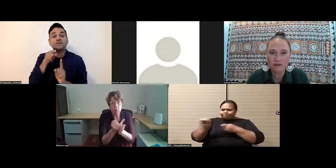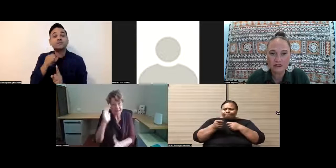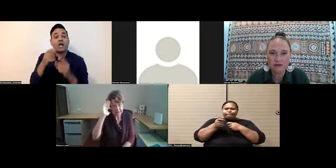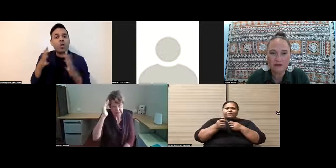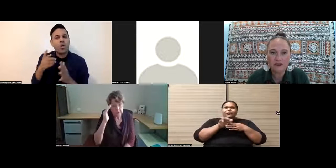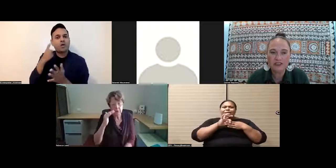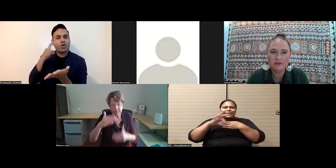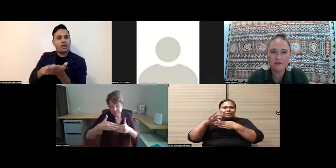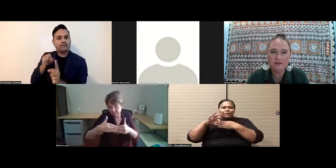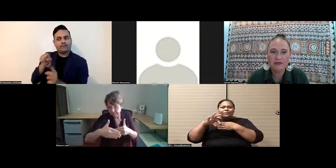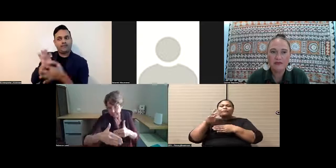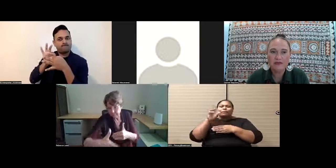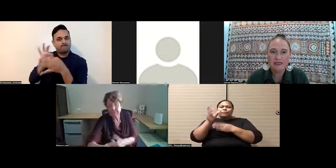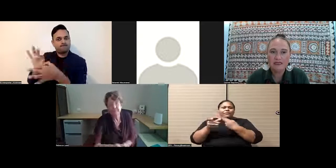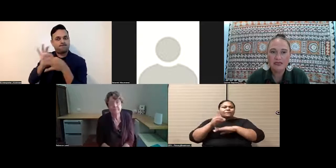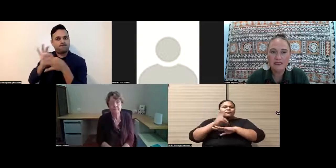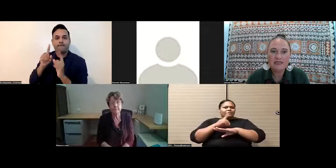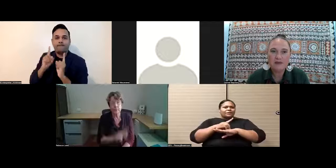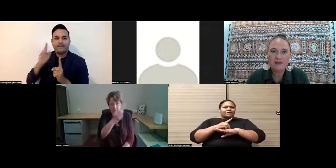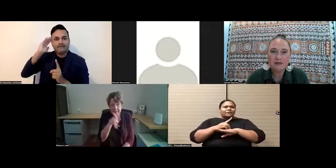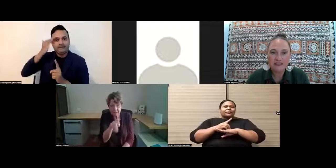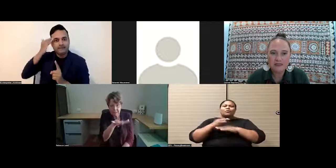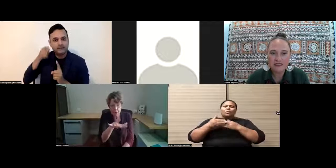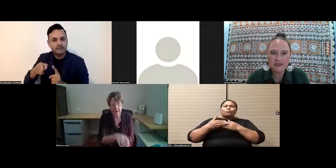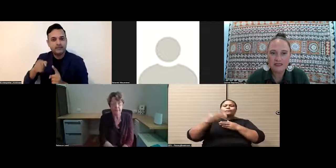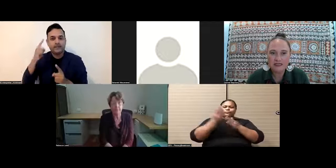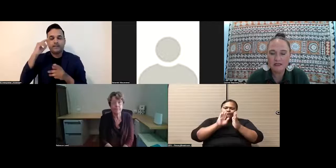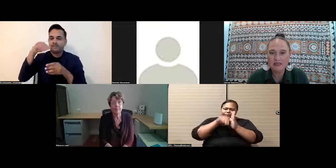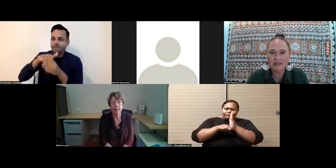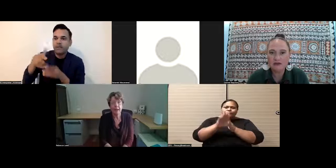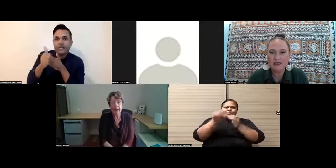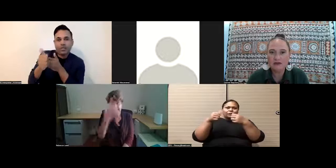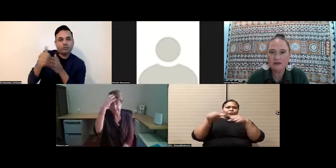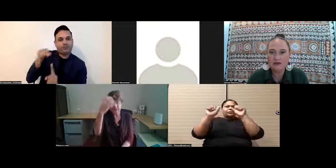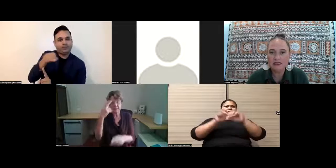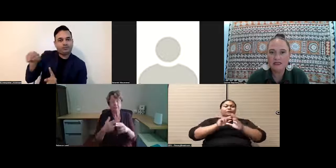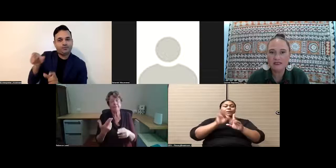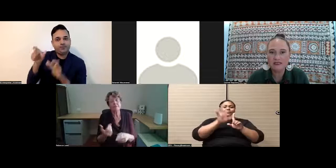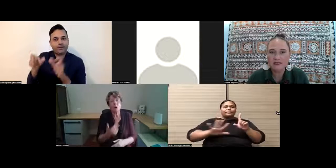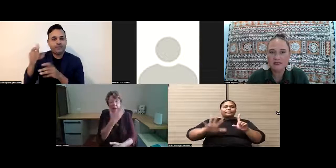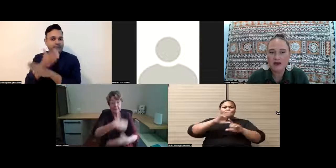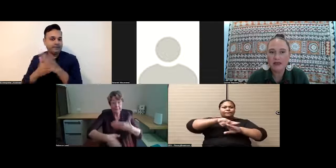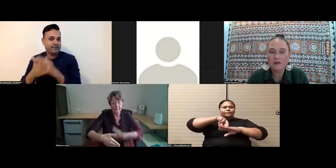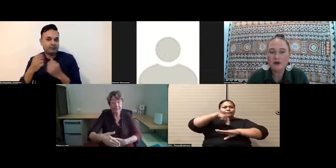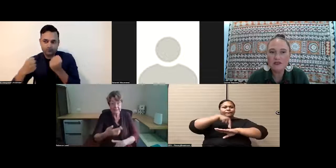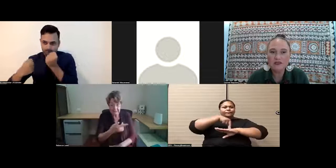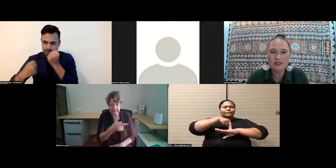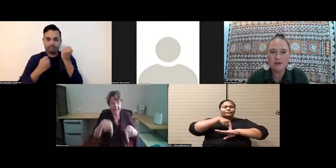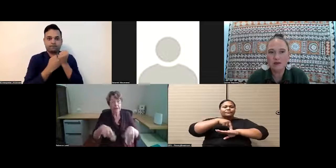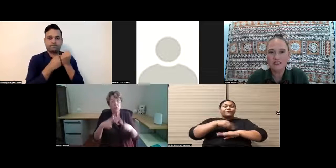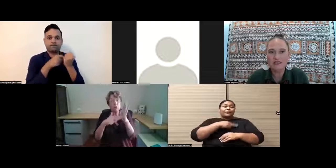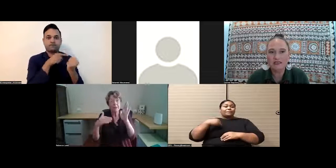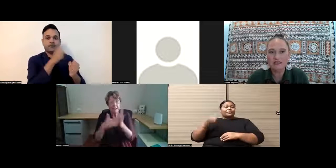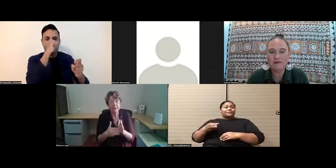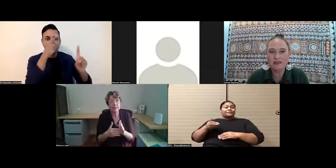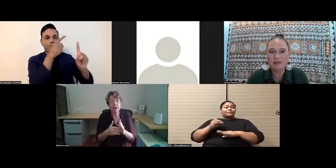the Pacific region. As the Minister for Disability Issues in Aotearoa, New Zealand, I am constantly